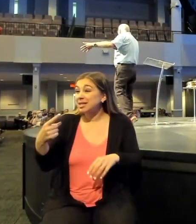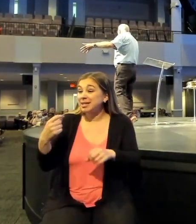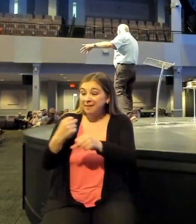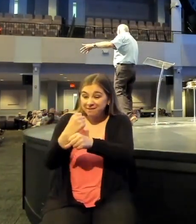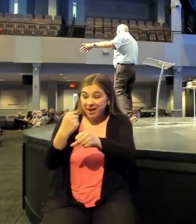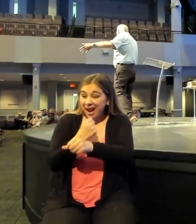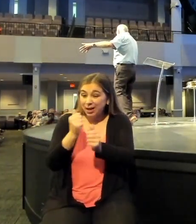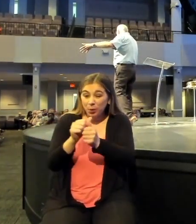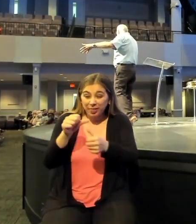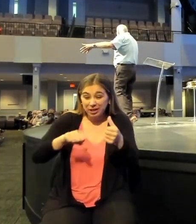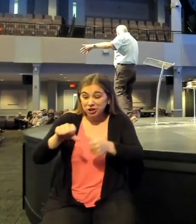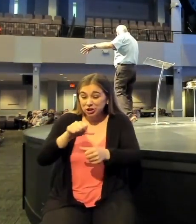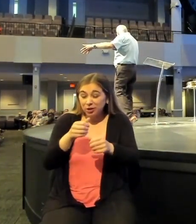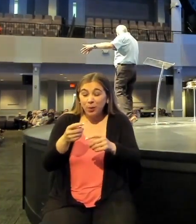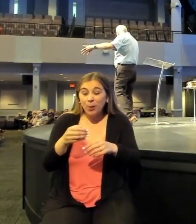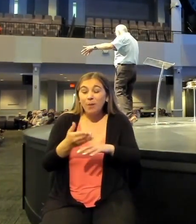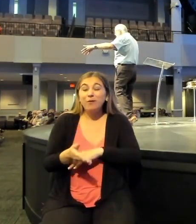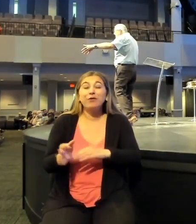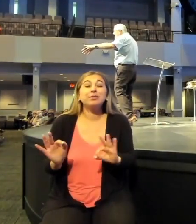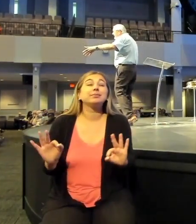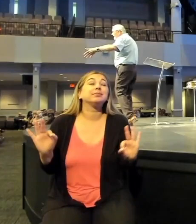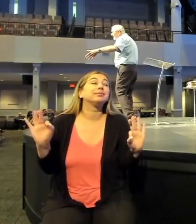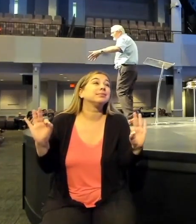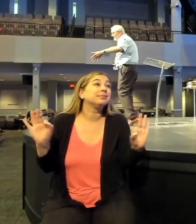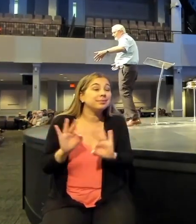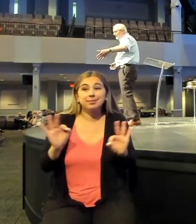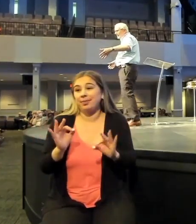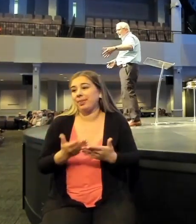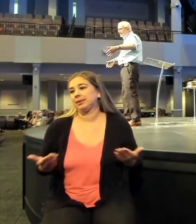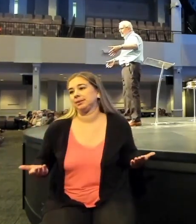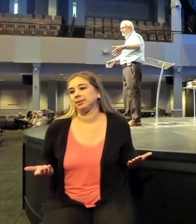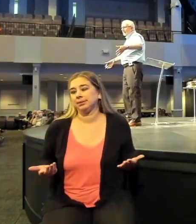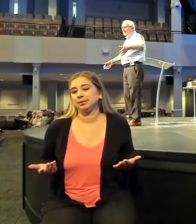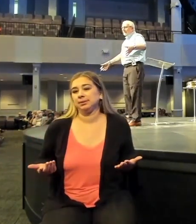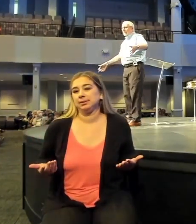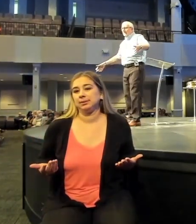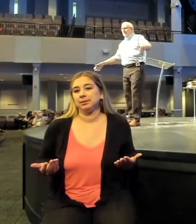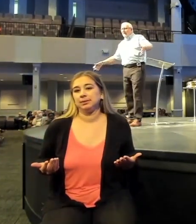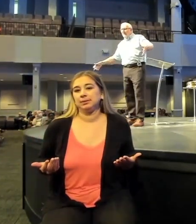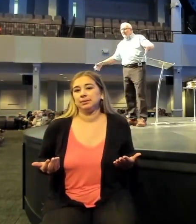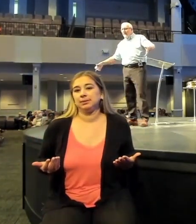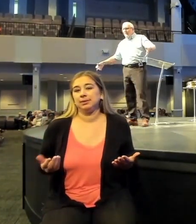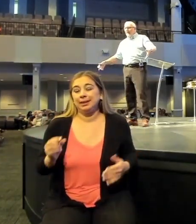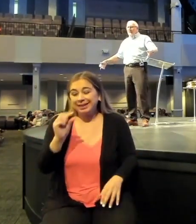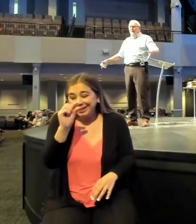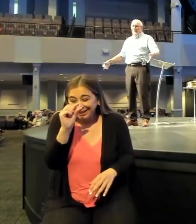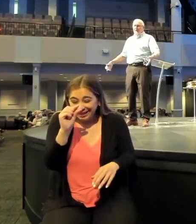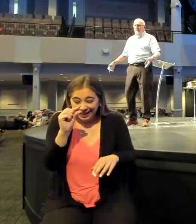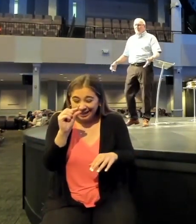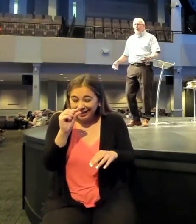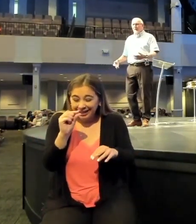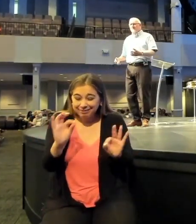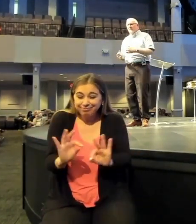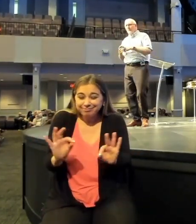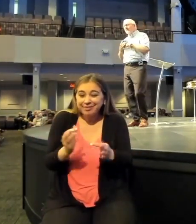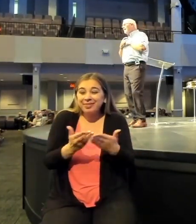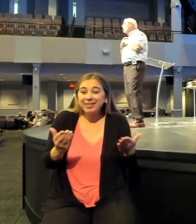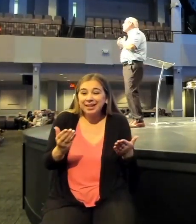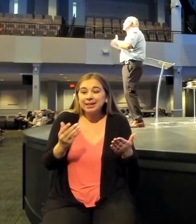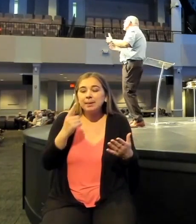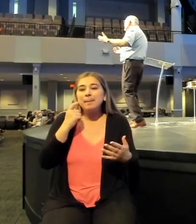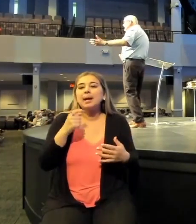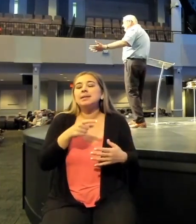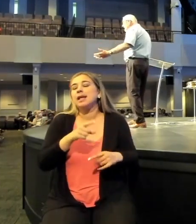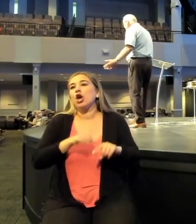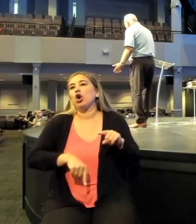fighting with each other over the most insignificant things. Okay? Little bitty petty things, because they wouldn't